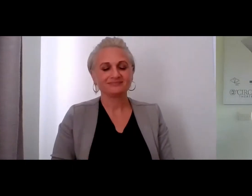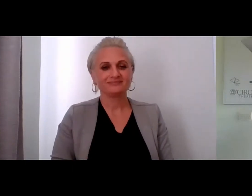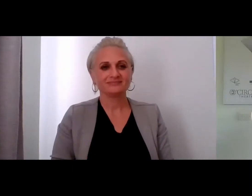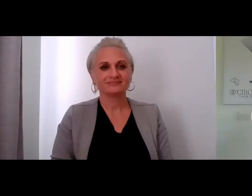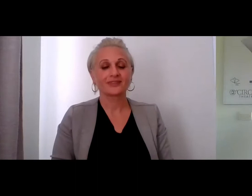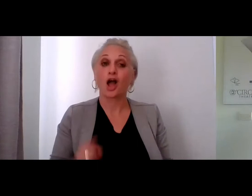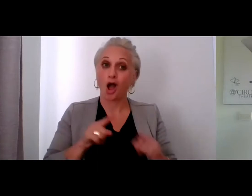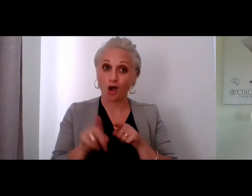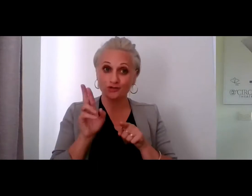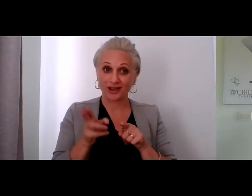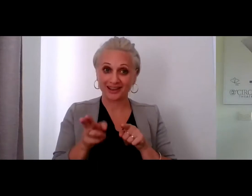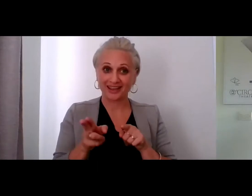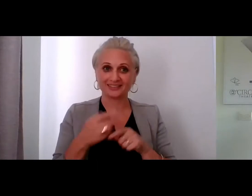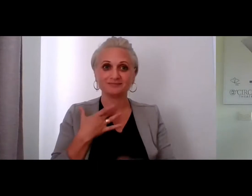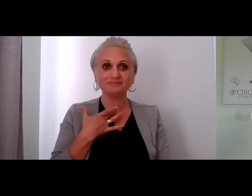We'll try again.